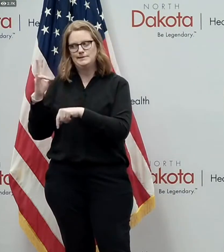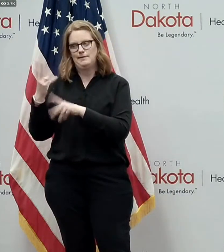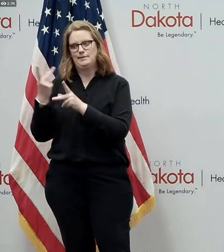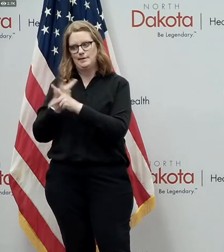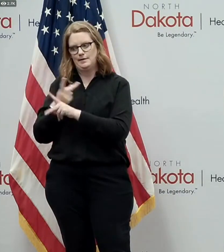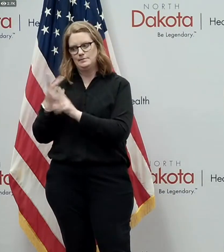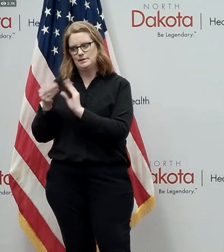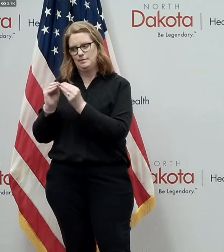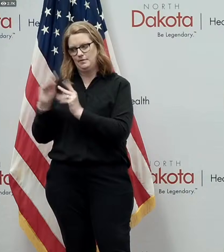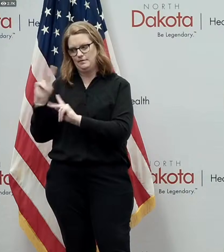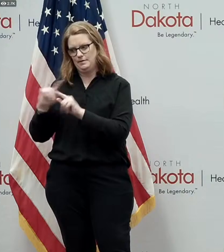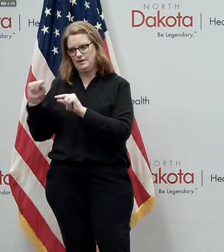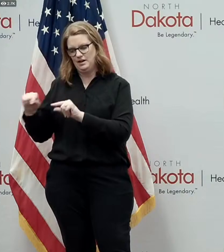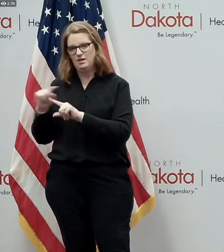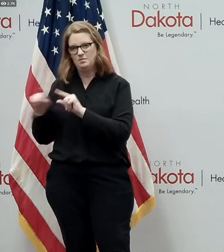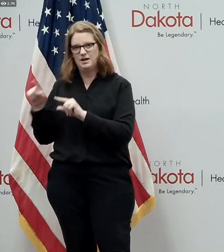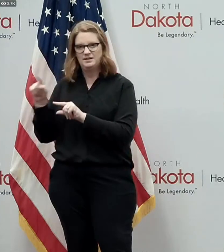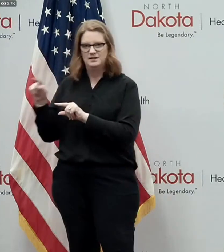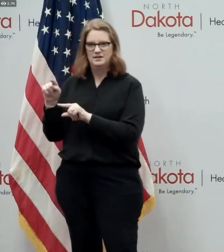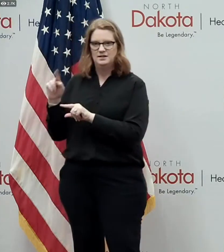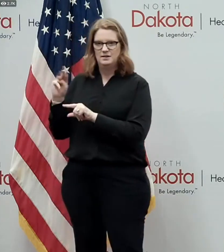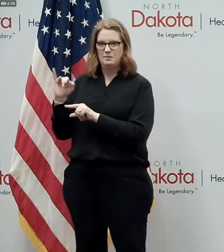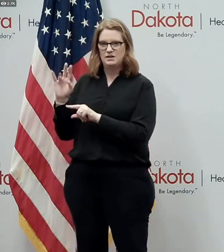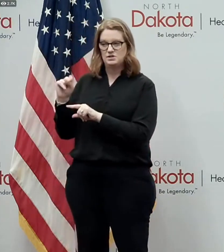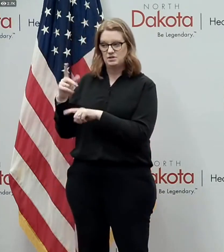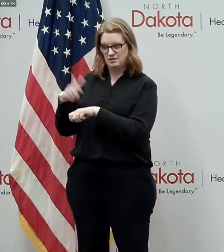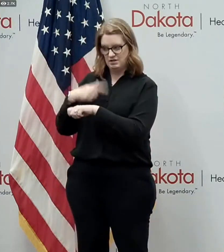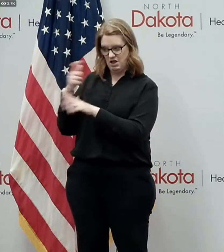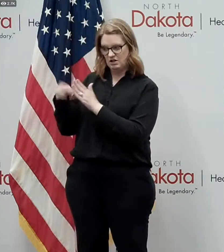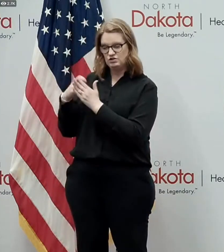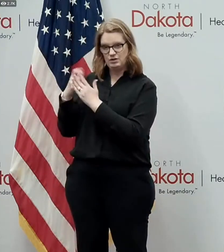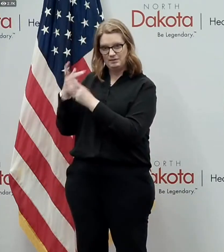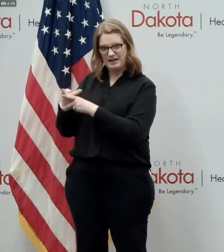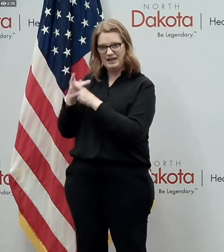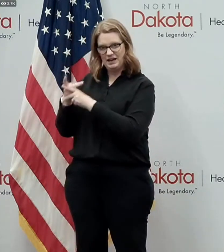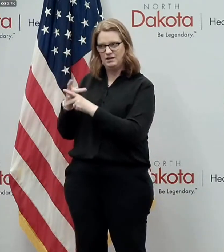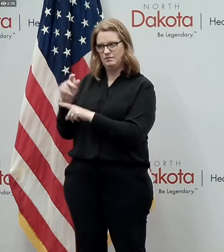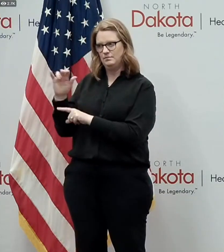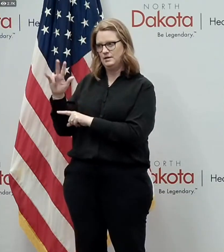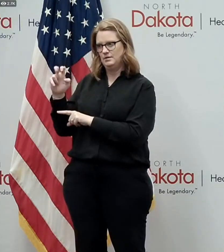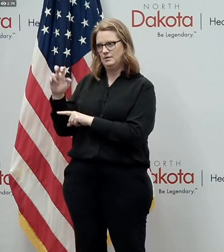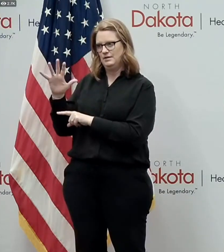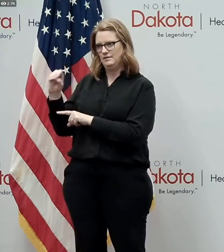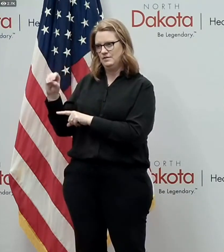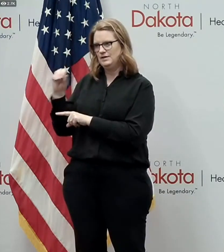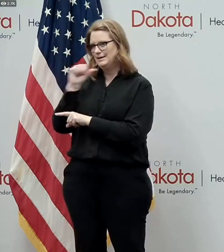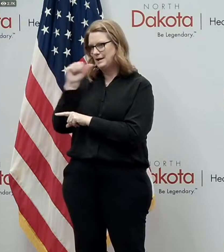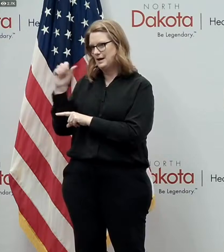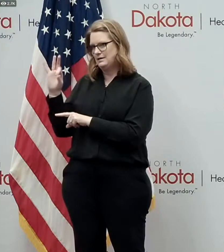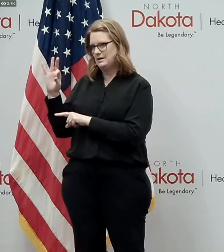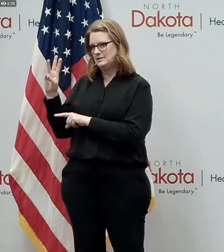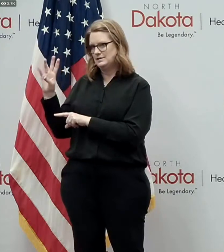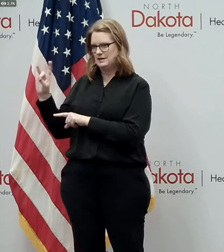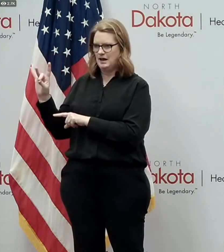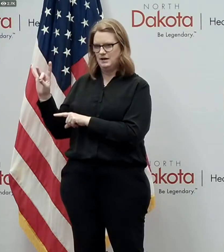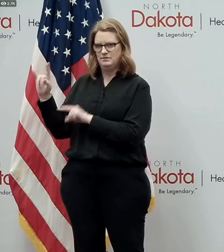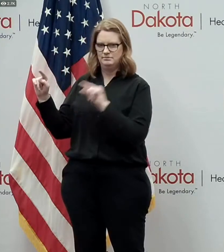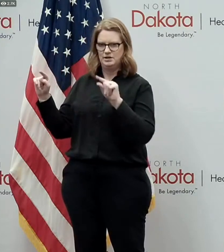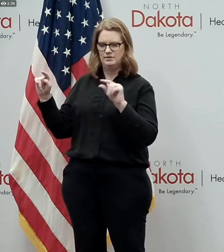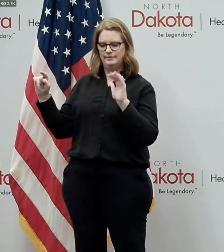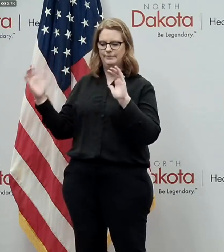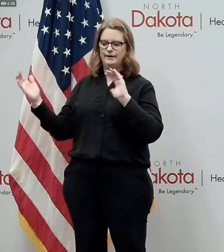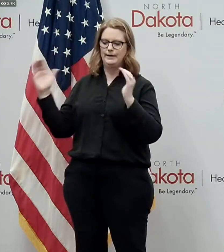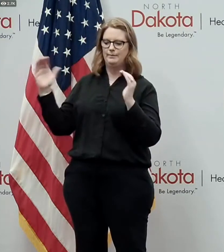were on par, Minnesota's long-term care deaths would look like 350, not 968, if it was compared